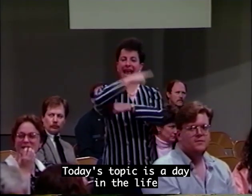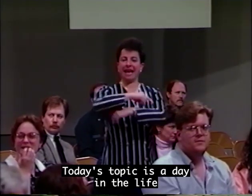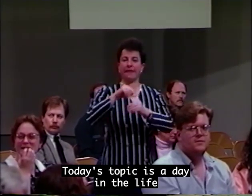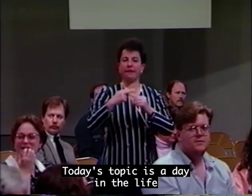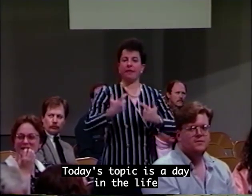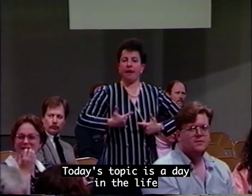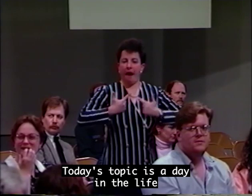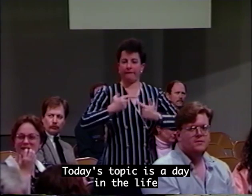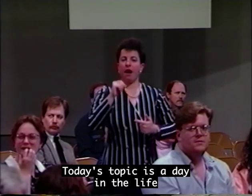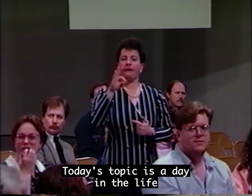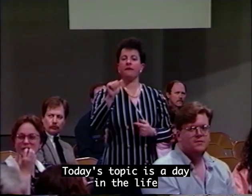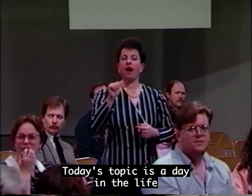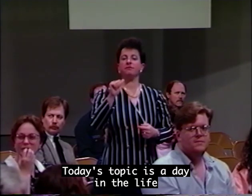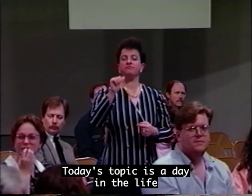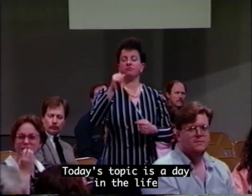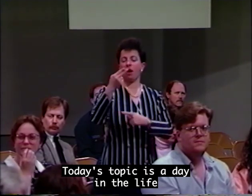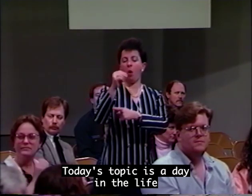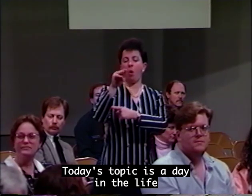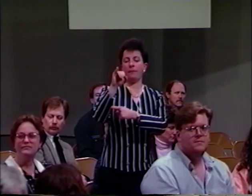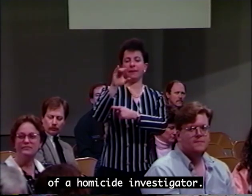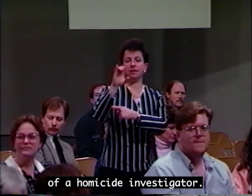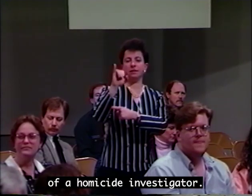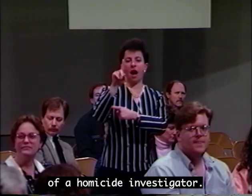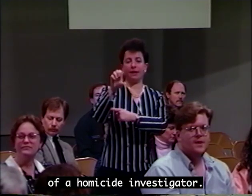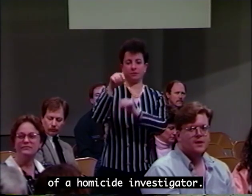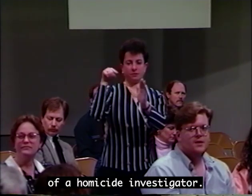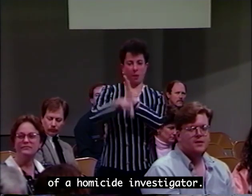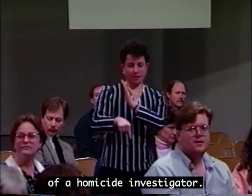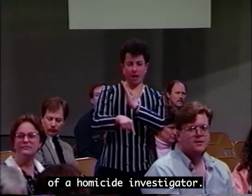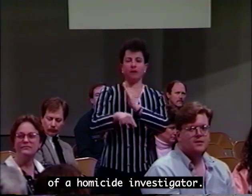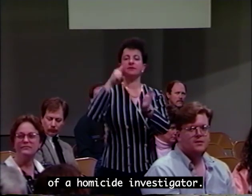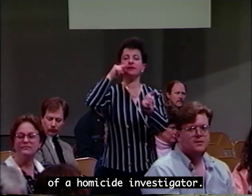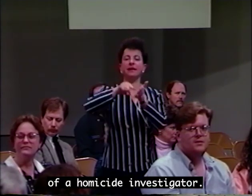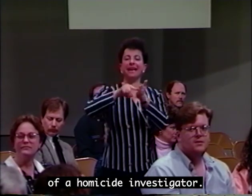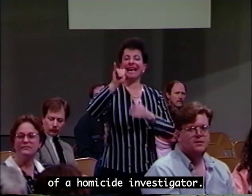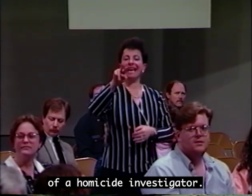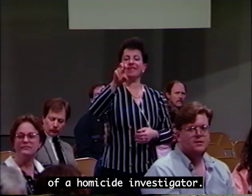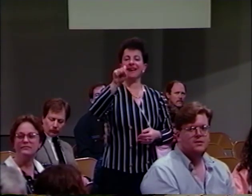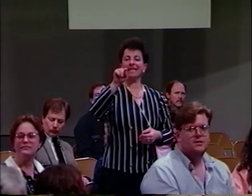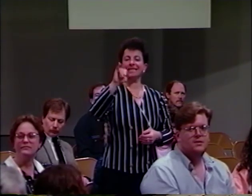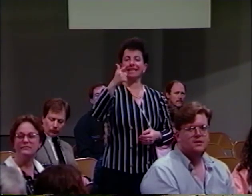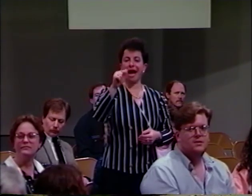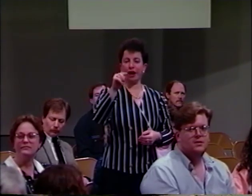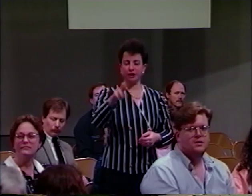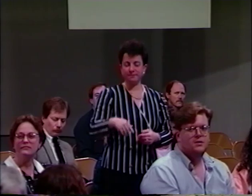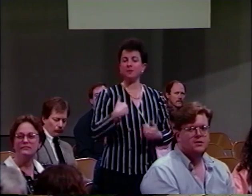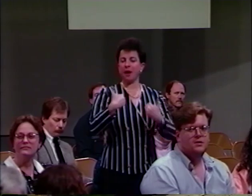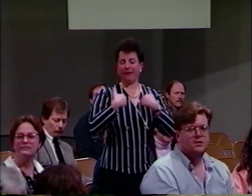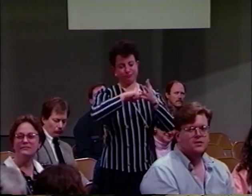Today's topic is a day in the life of a homicide investigator.